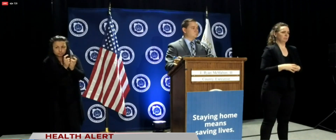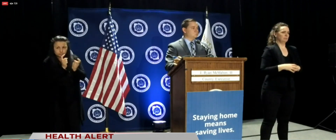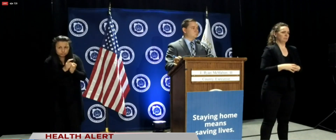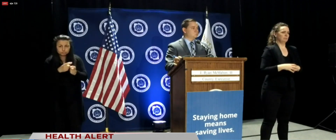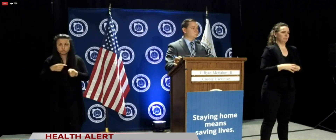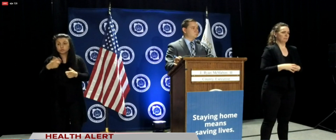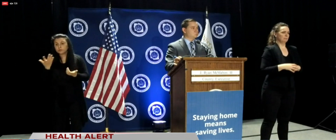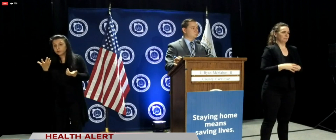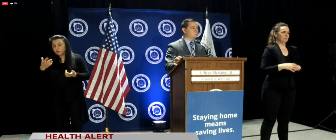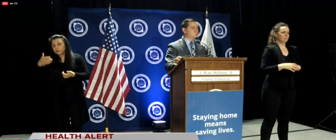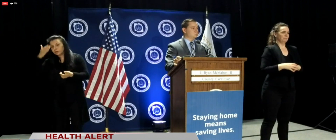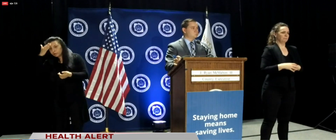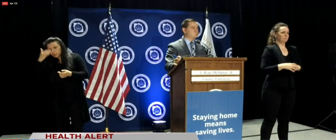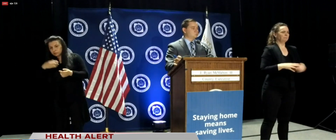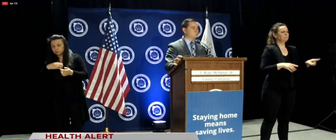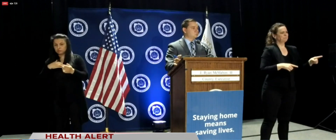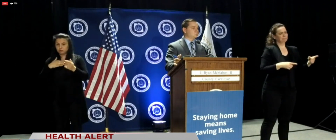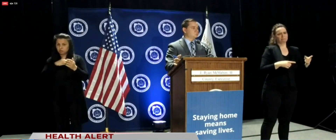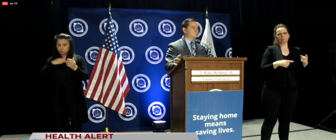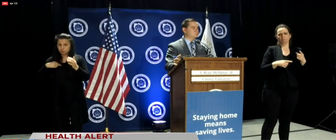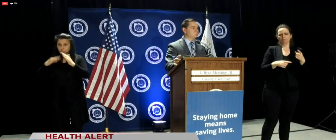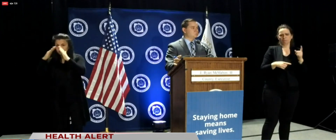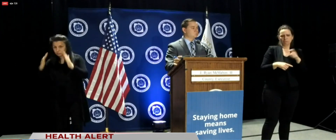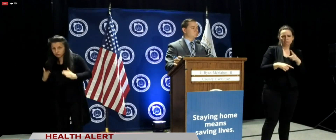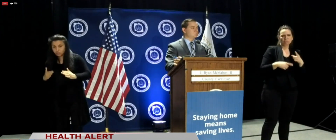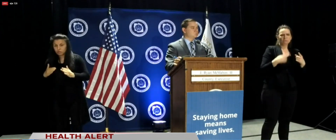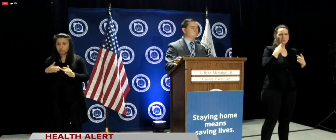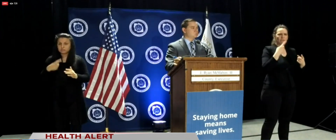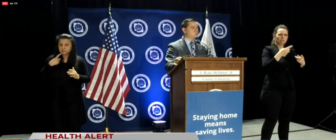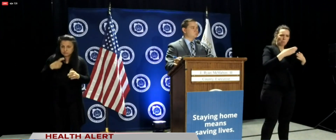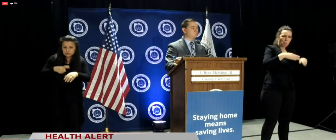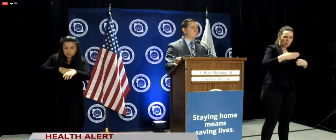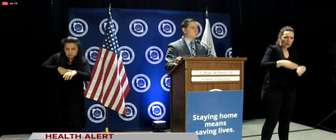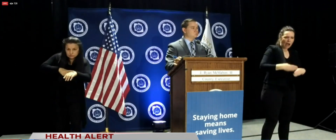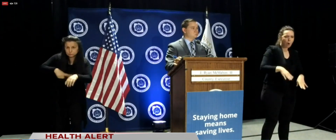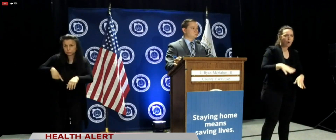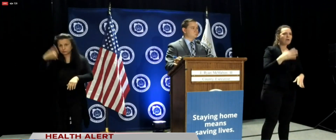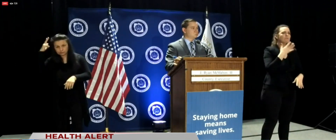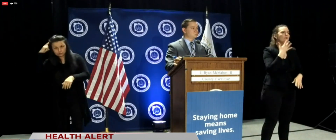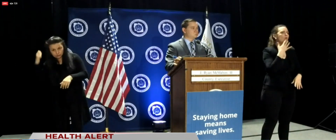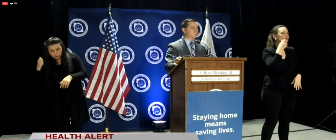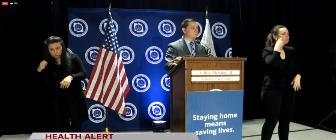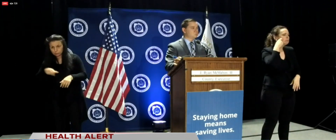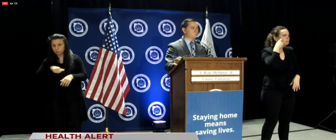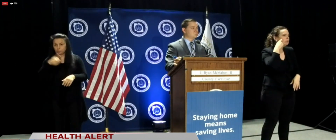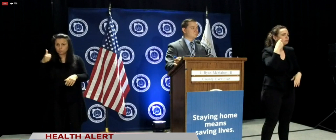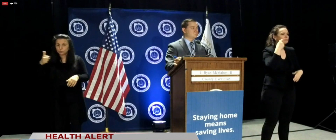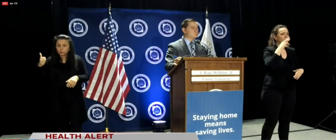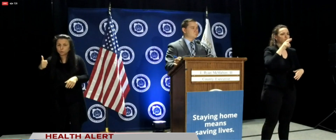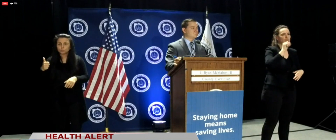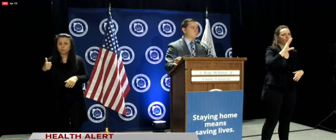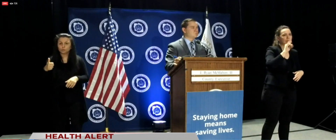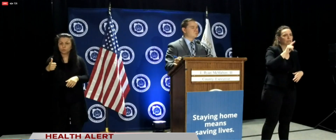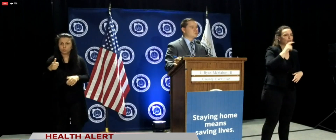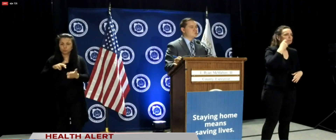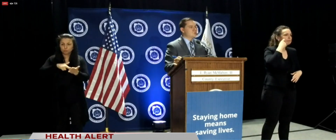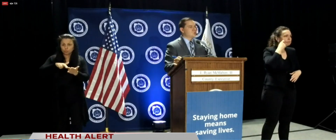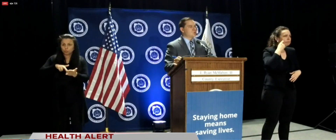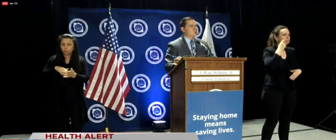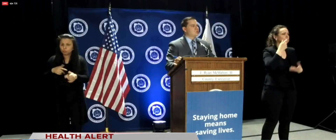at why there seems to be a heavier impact on African Americans. Does the health department have